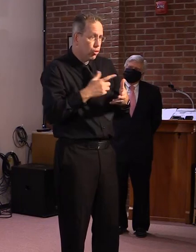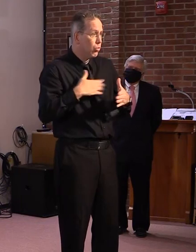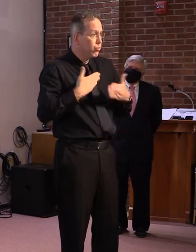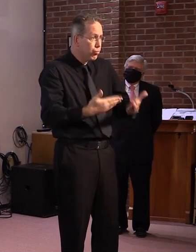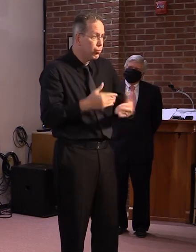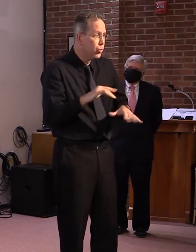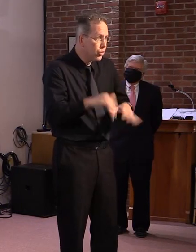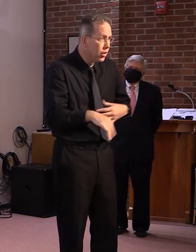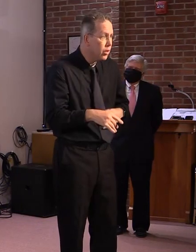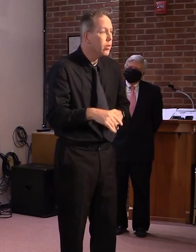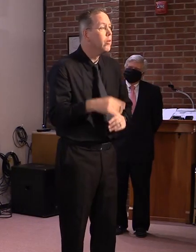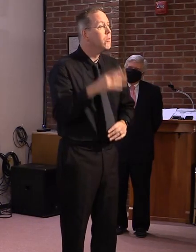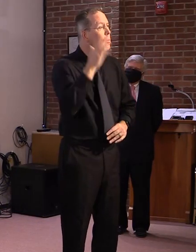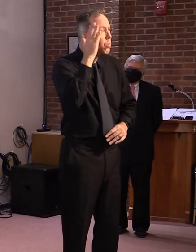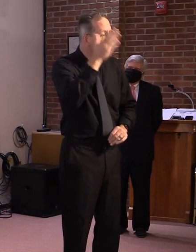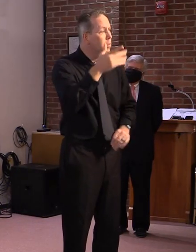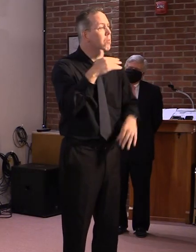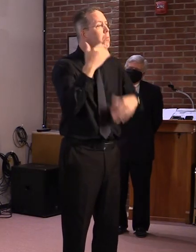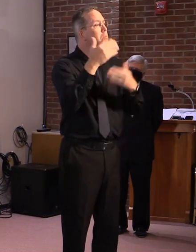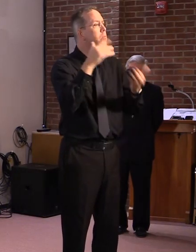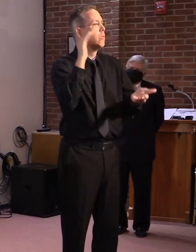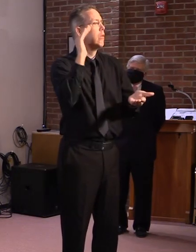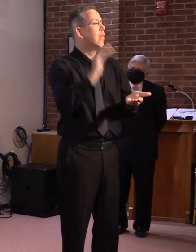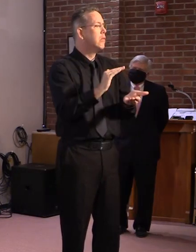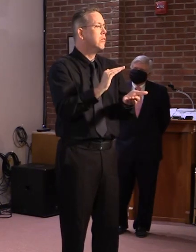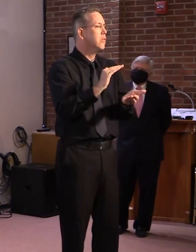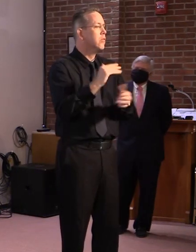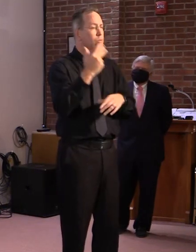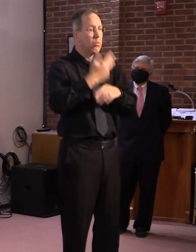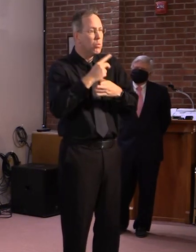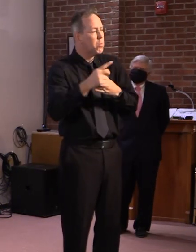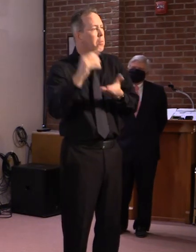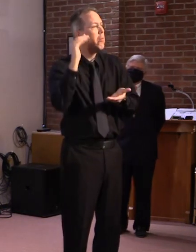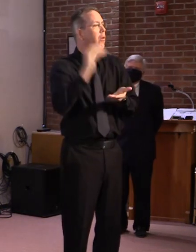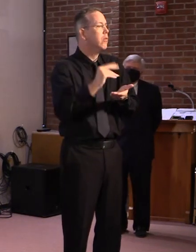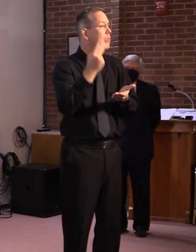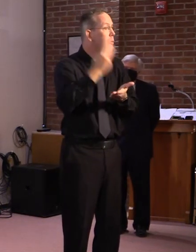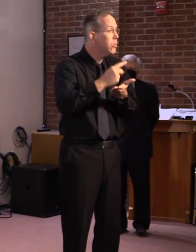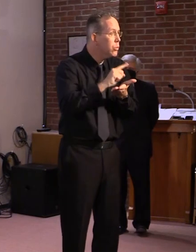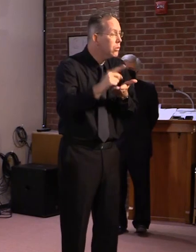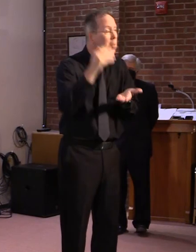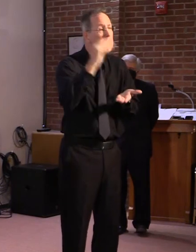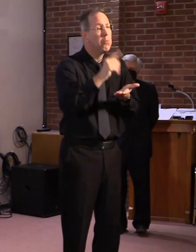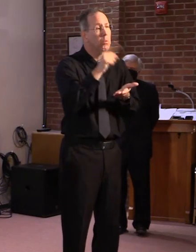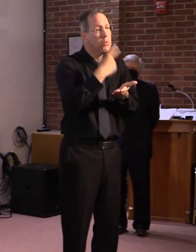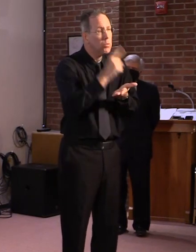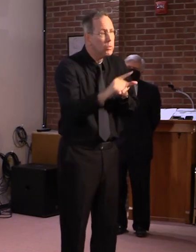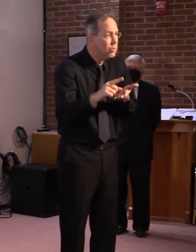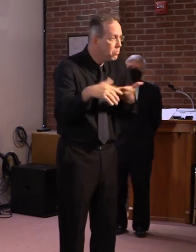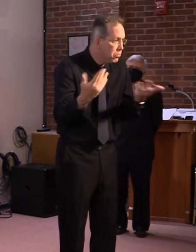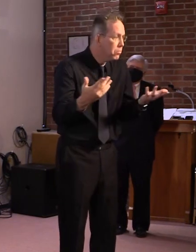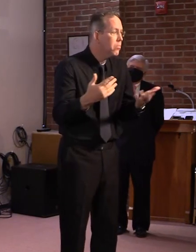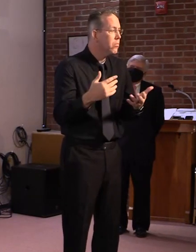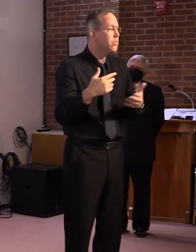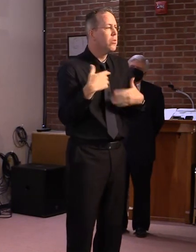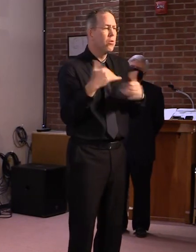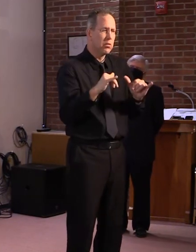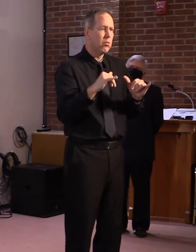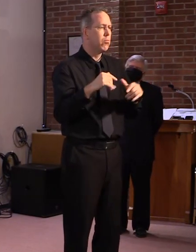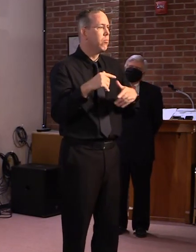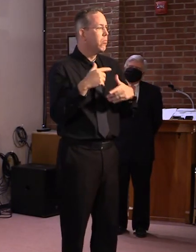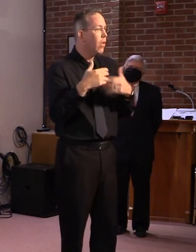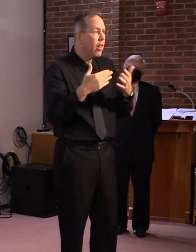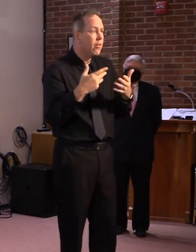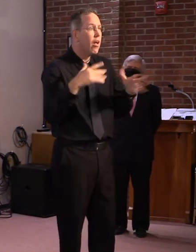we'll reduce the number of press conferences in the week. But at this point, we still have a lot of information